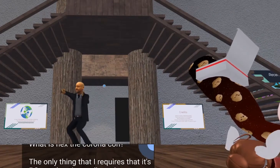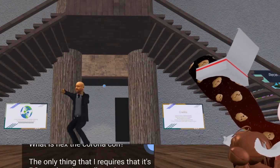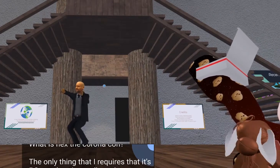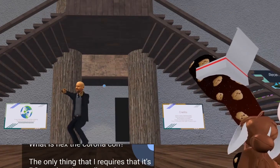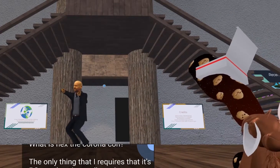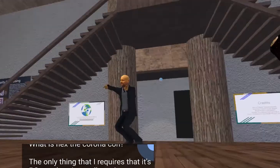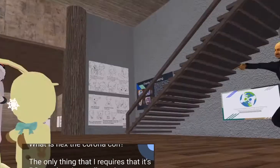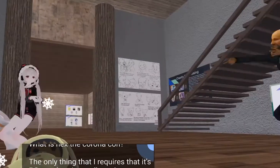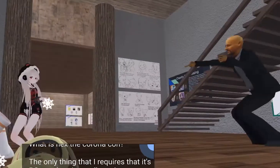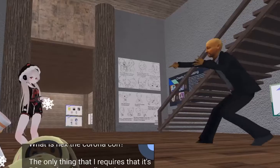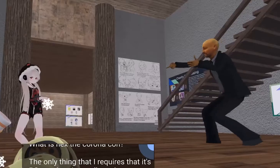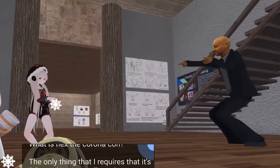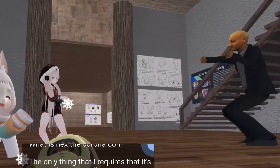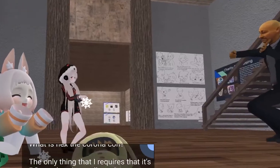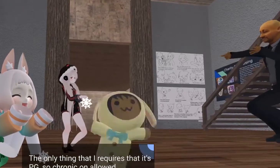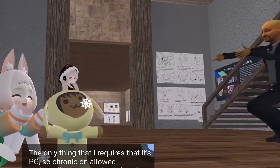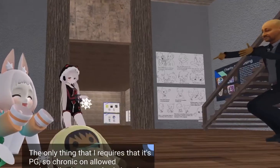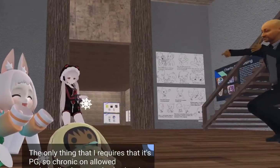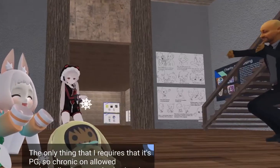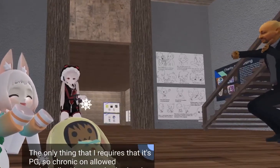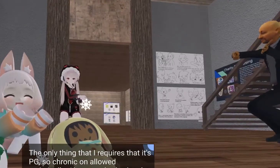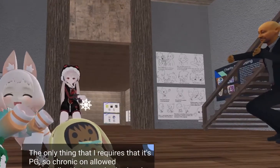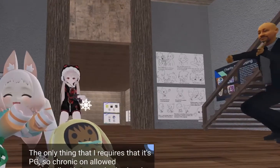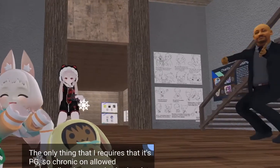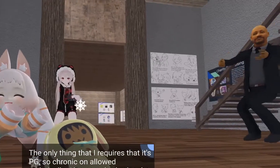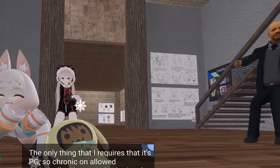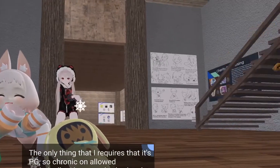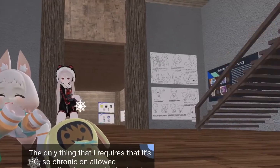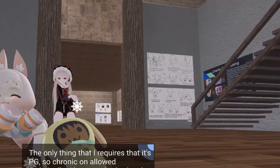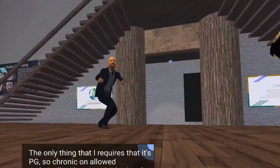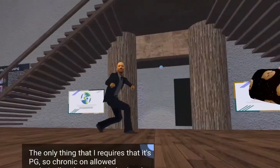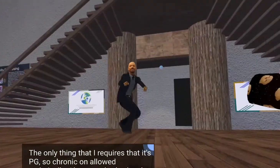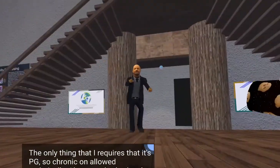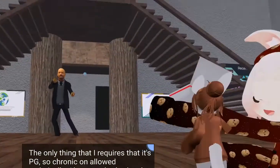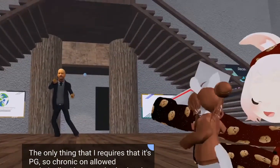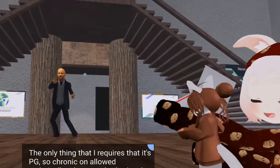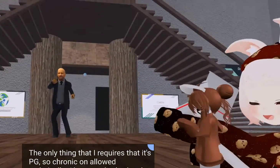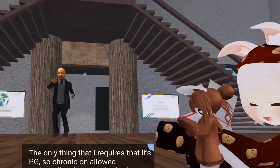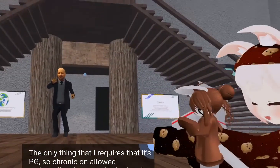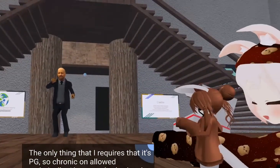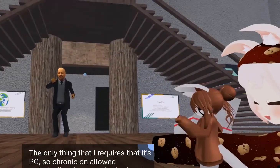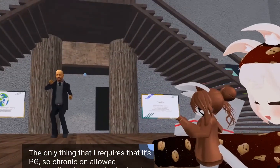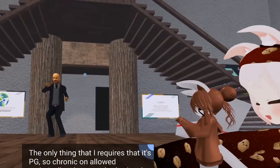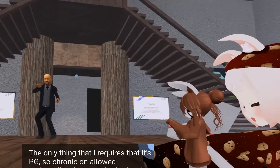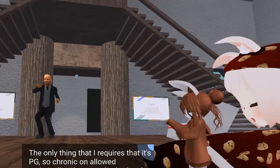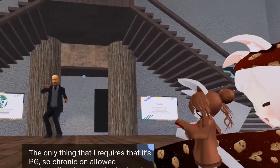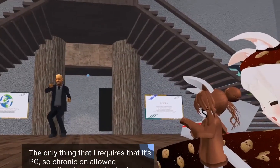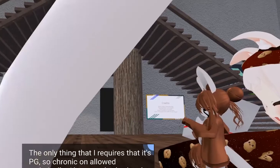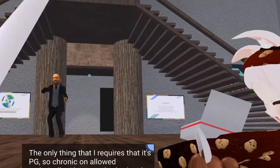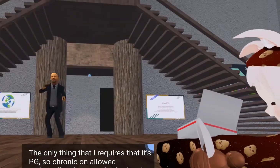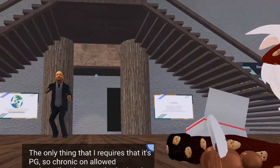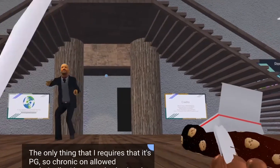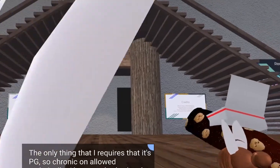Also, somebody has the Corn Hub one. I said corn with a C. It's fine.